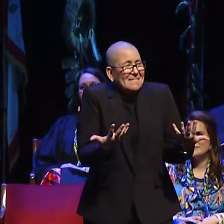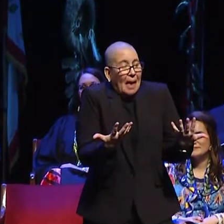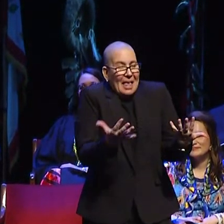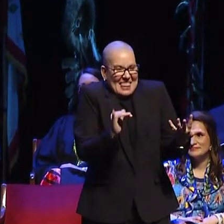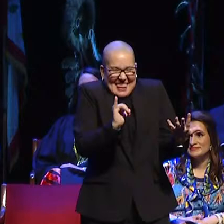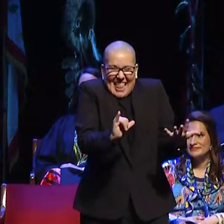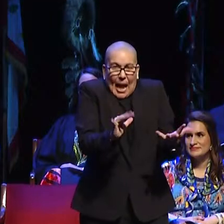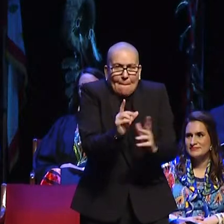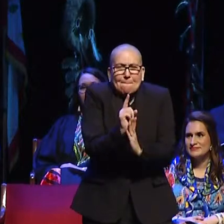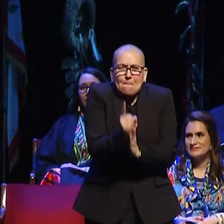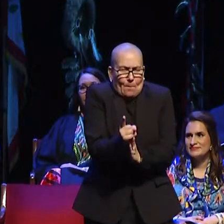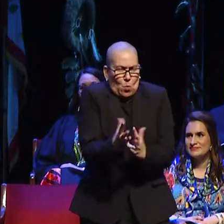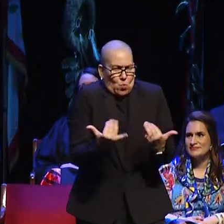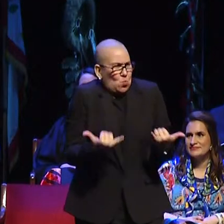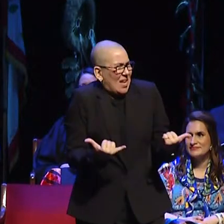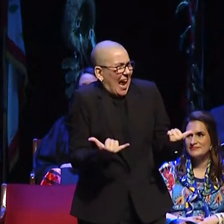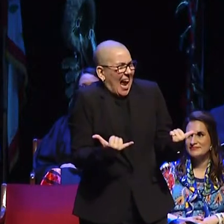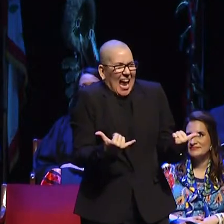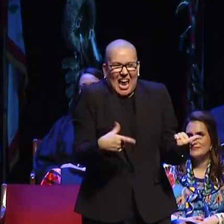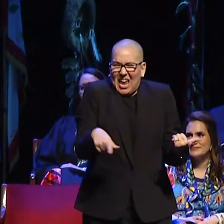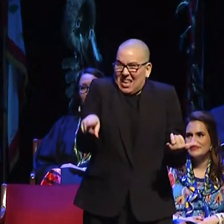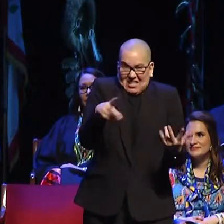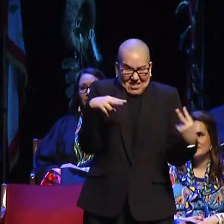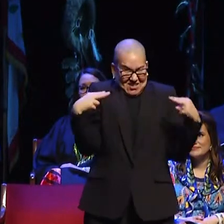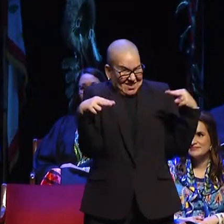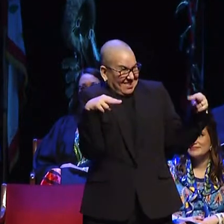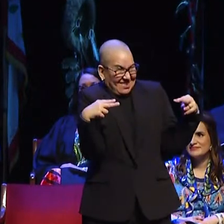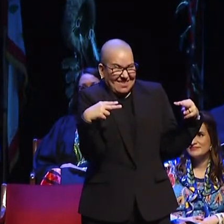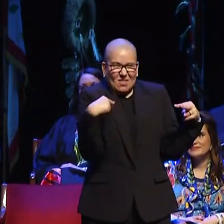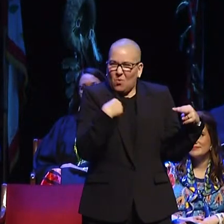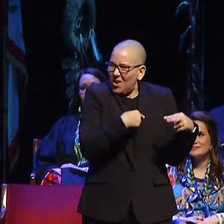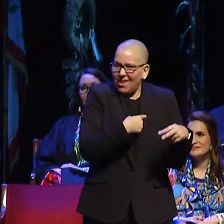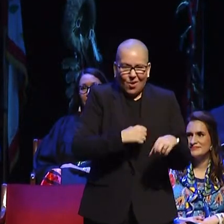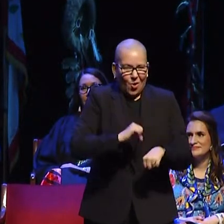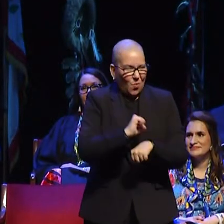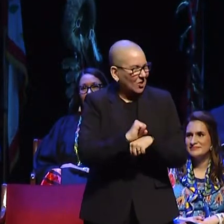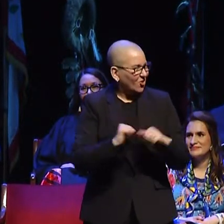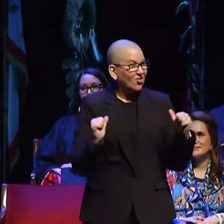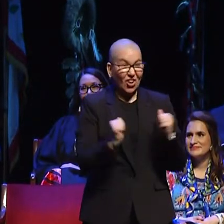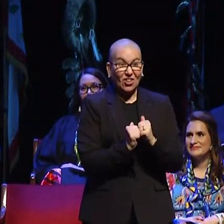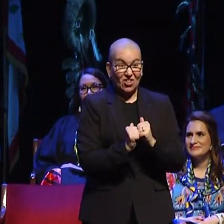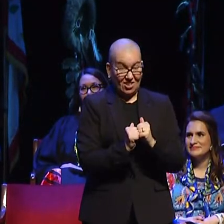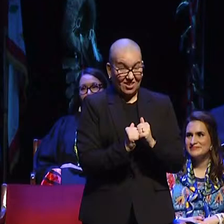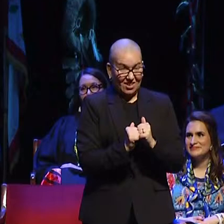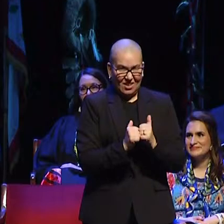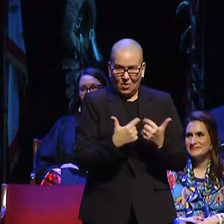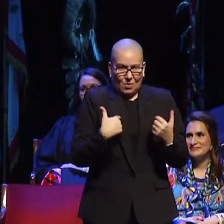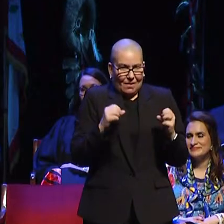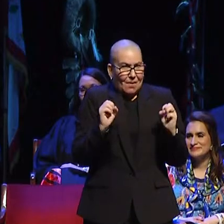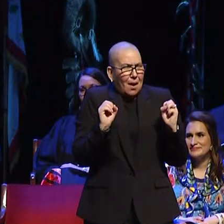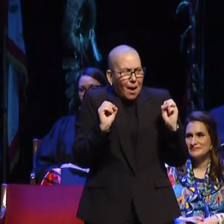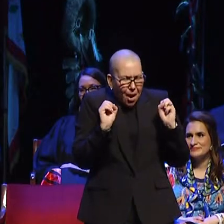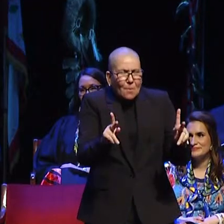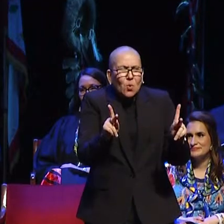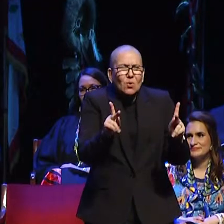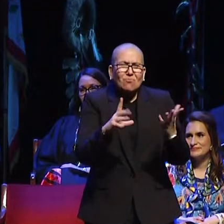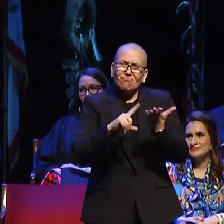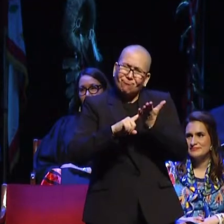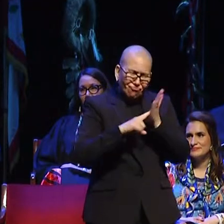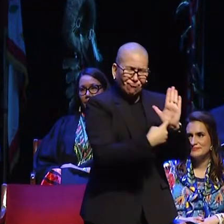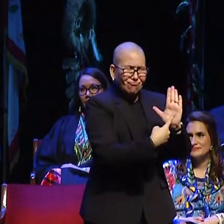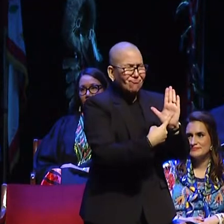the opportunity to work together to get things done. This is our opportunity to model what public service and public servants look